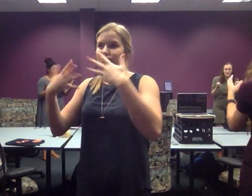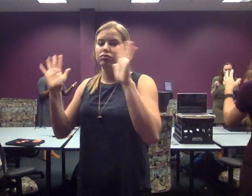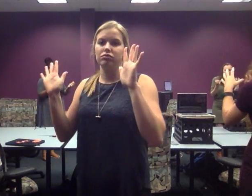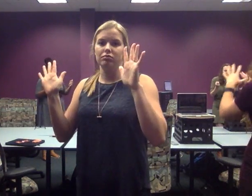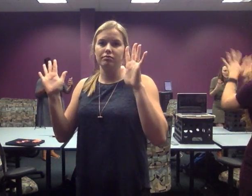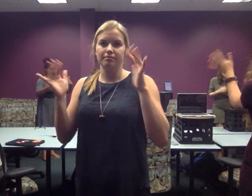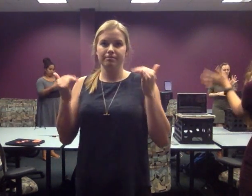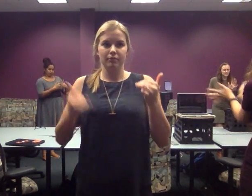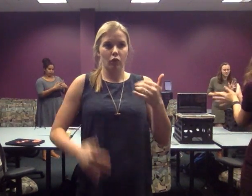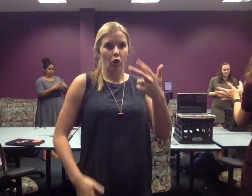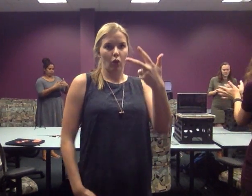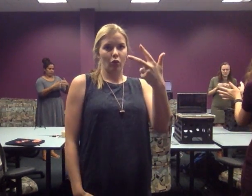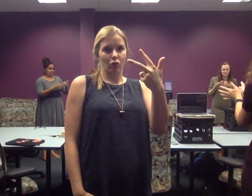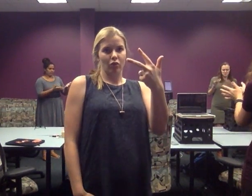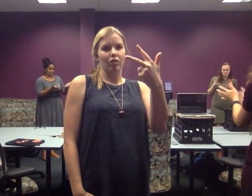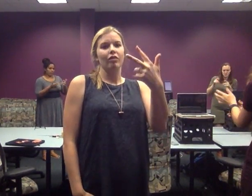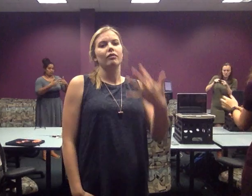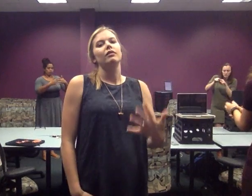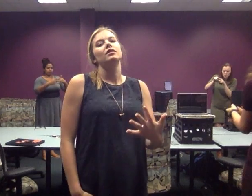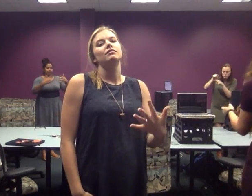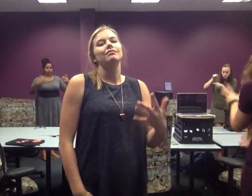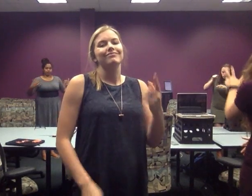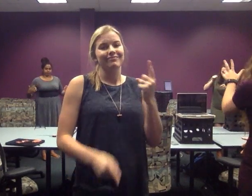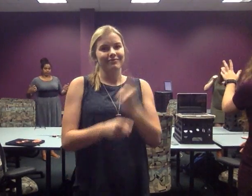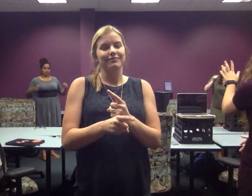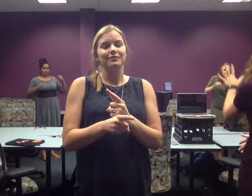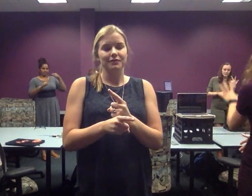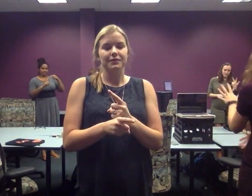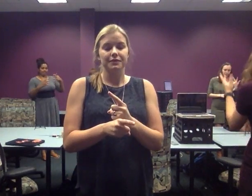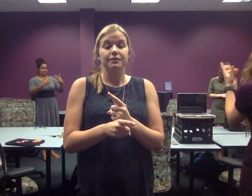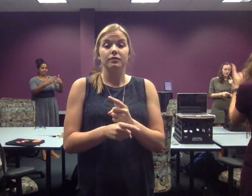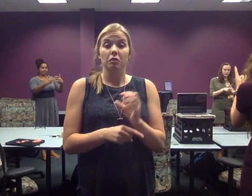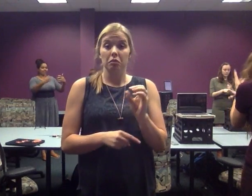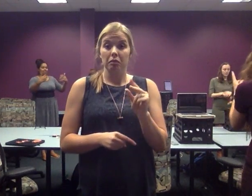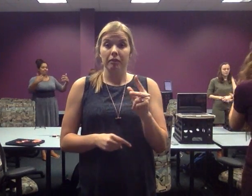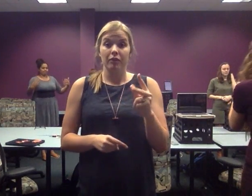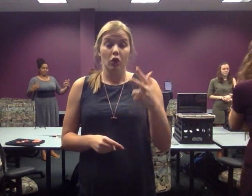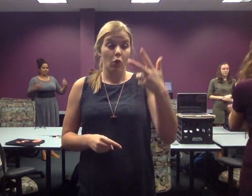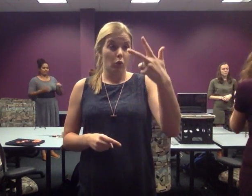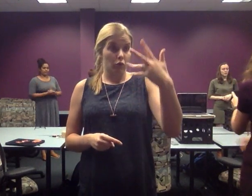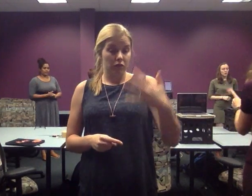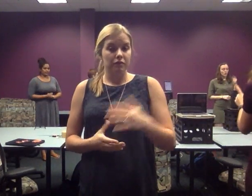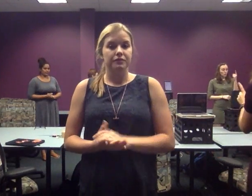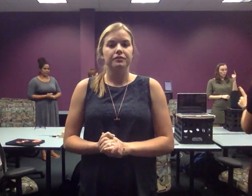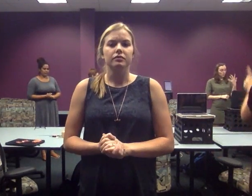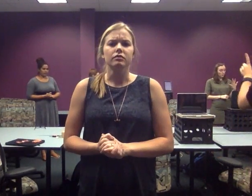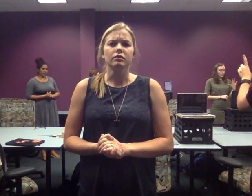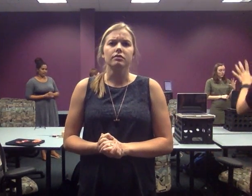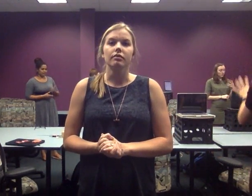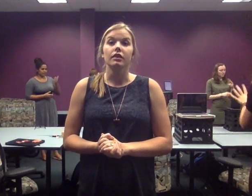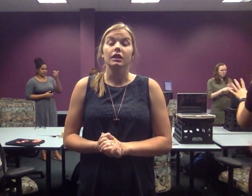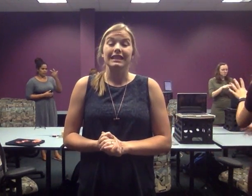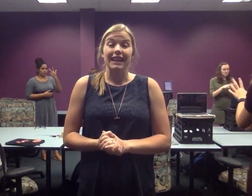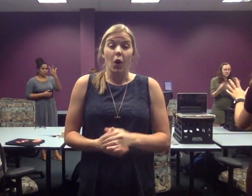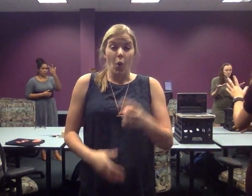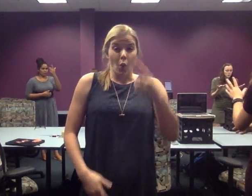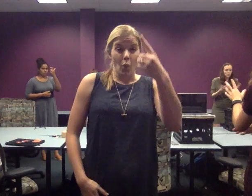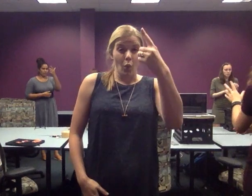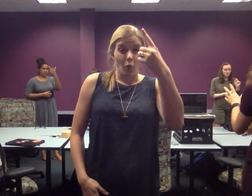Let's see. 3/5. Good. And out of those 3/5, 1/5 were what we call loyalists.